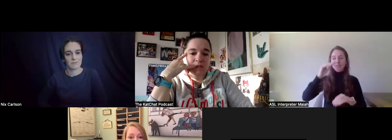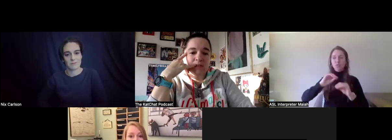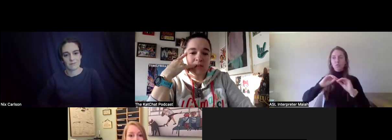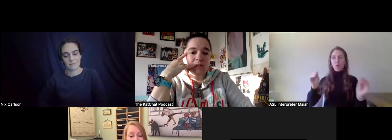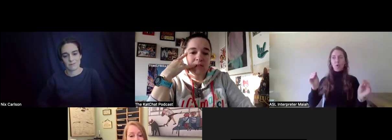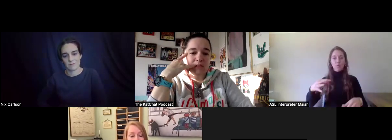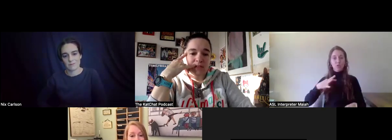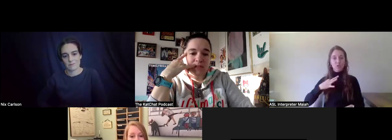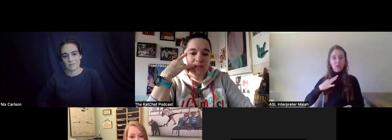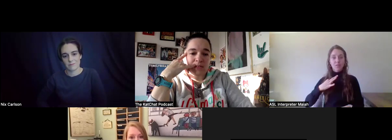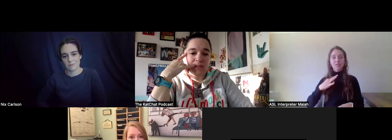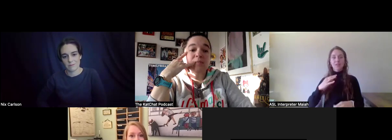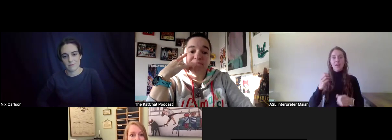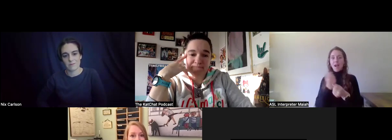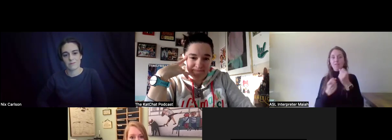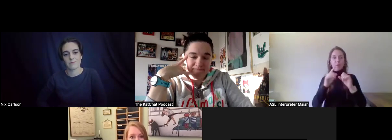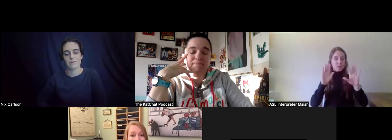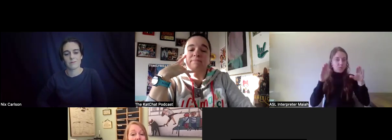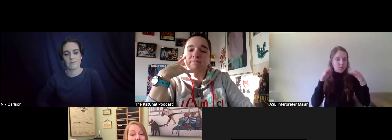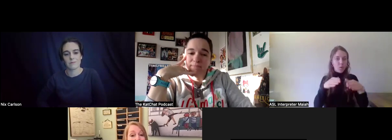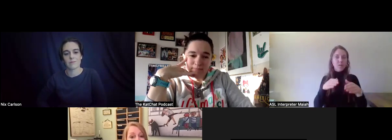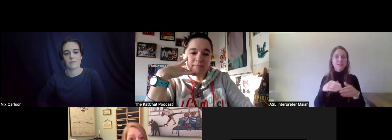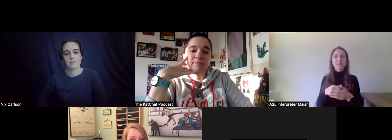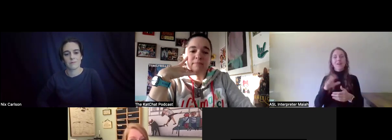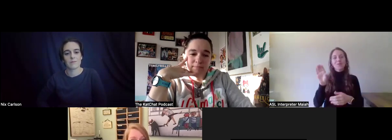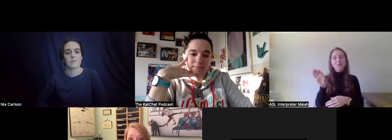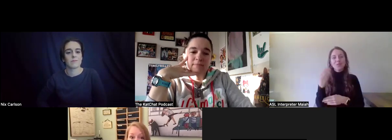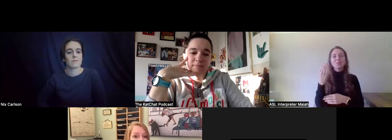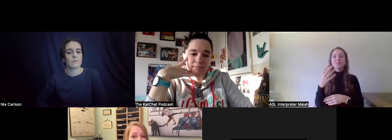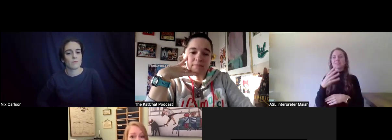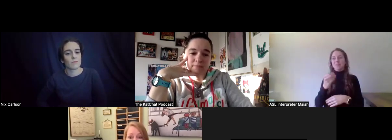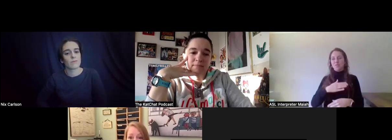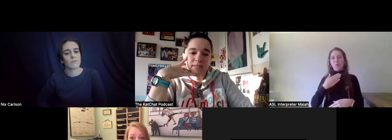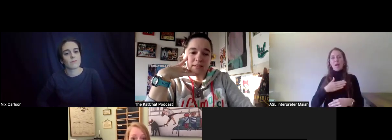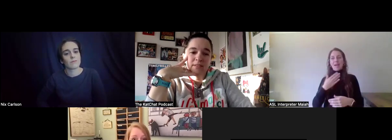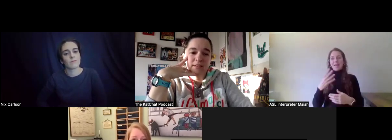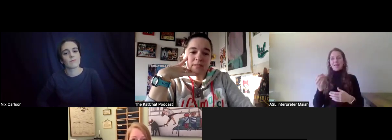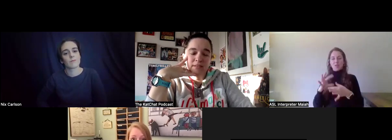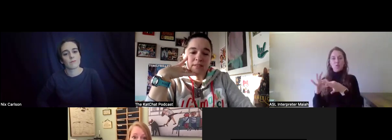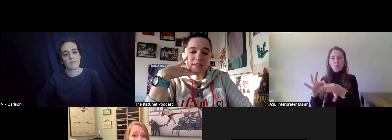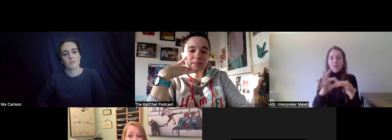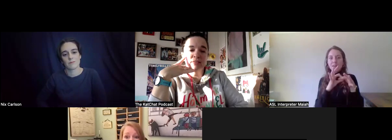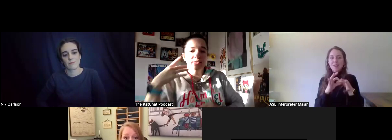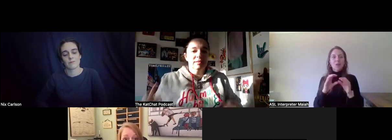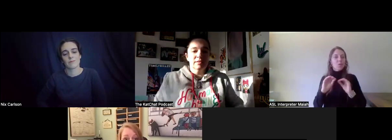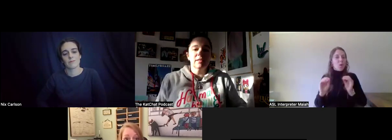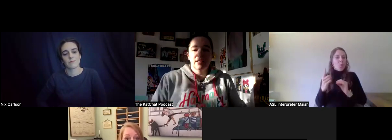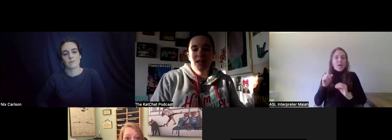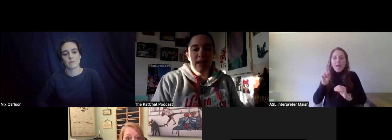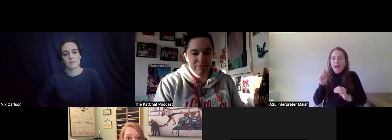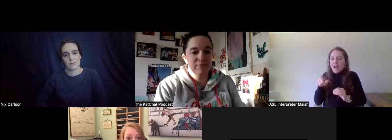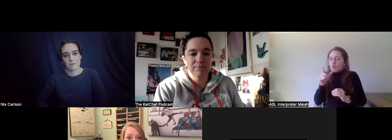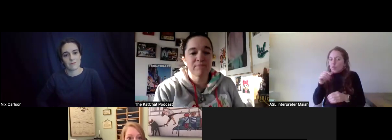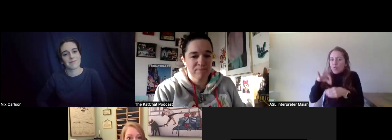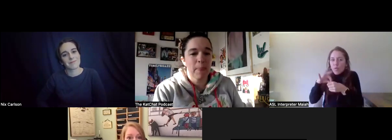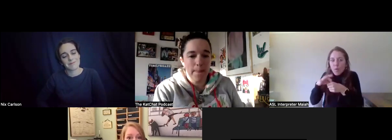all about joy and Christmas and unity. No one asked who you voted for, no one cared.